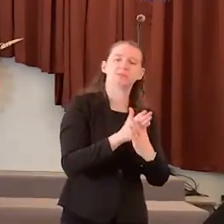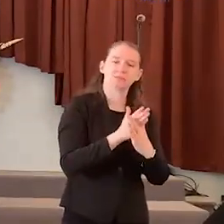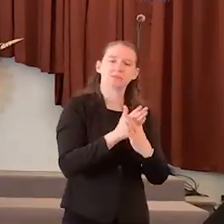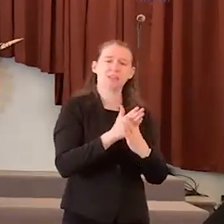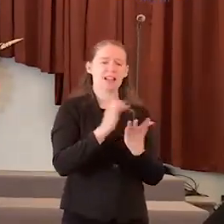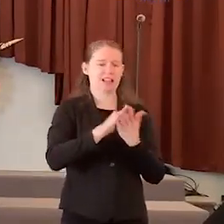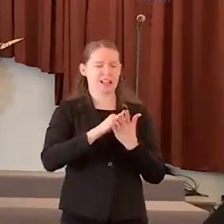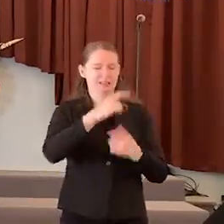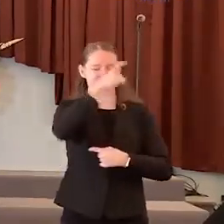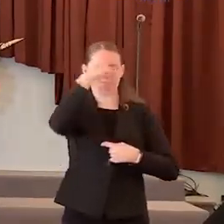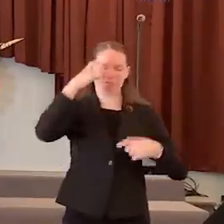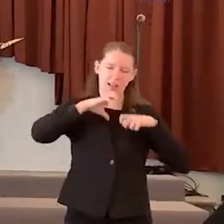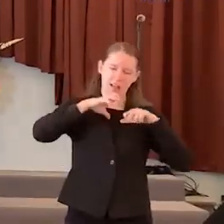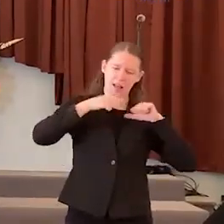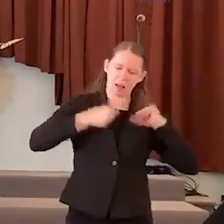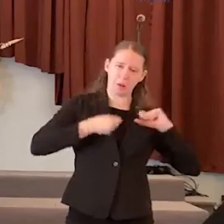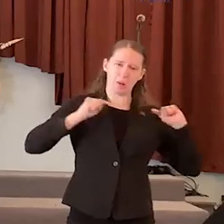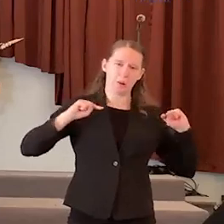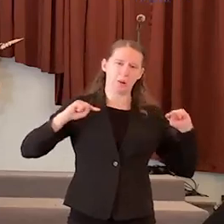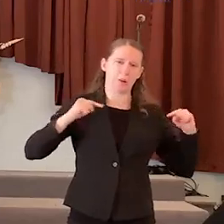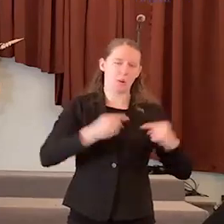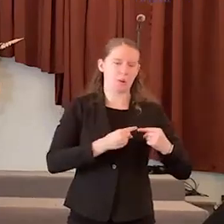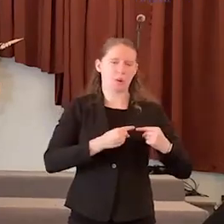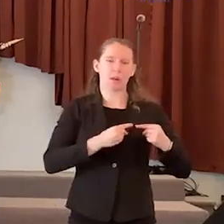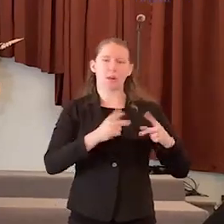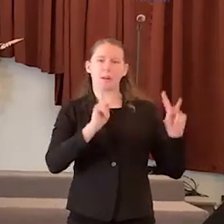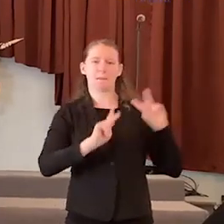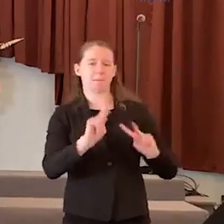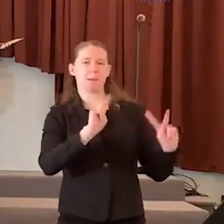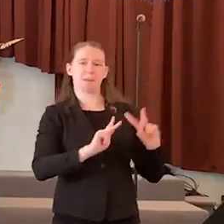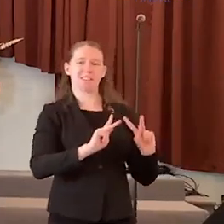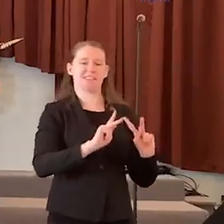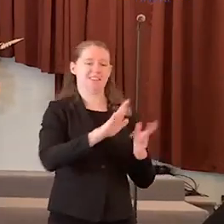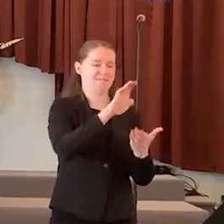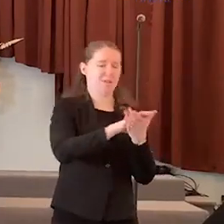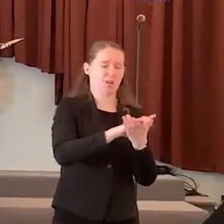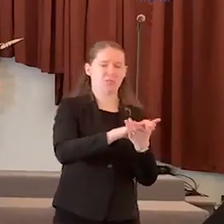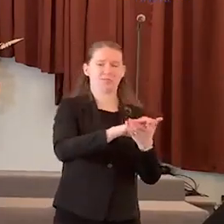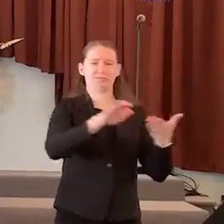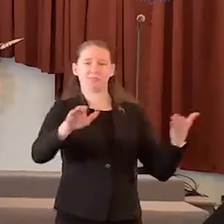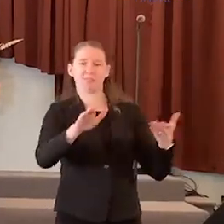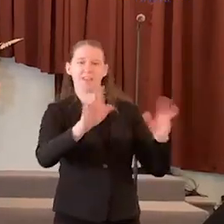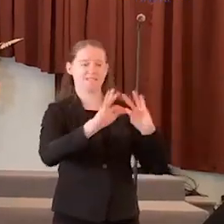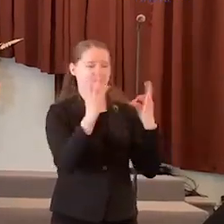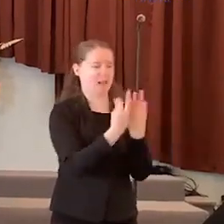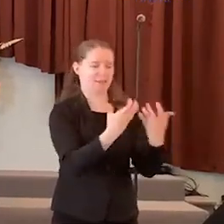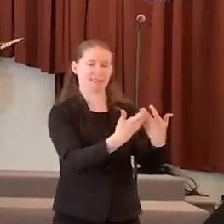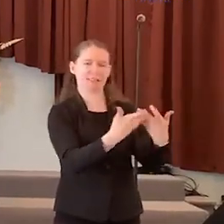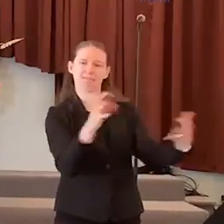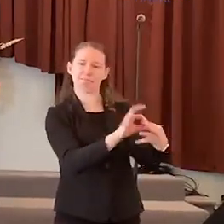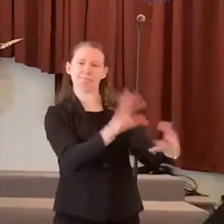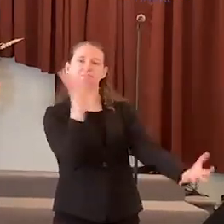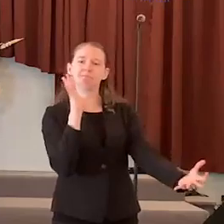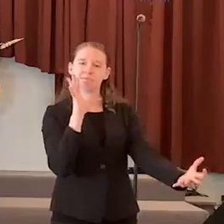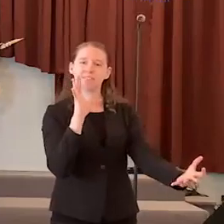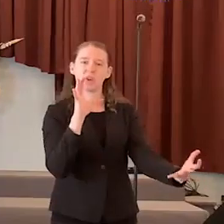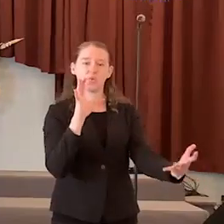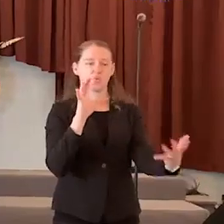by pain and brokenness, broken homes, and failures of loved ones, of